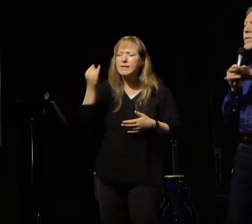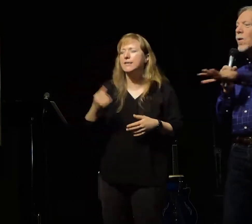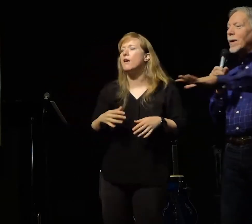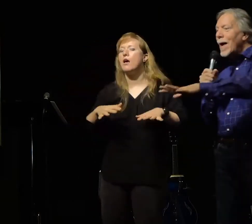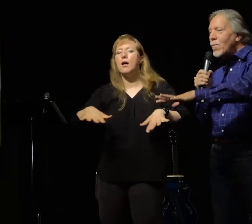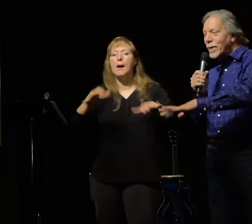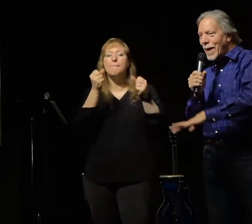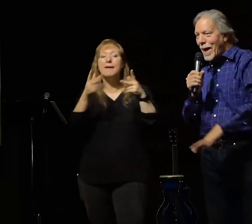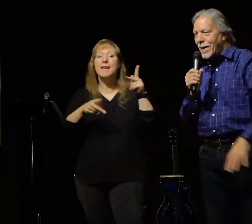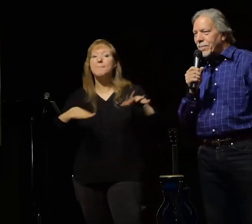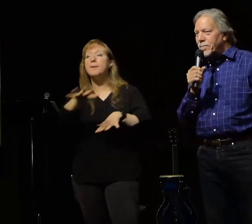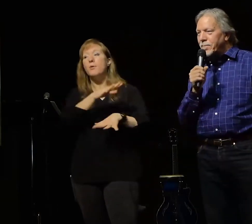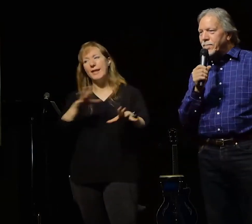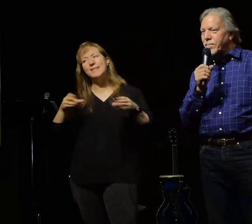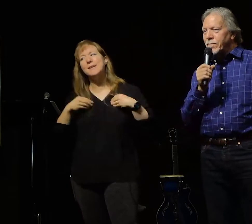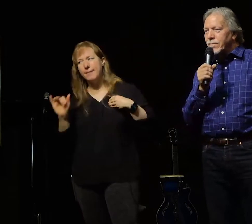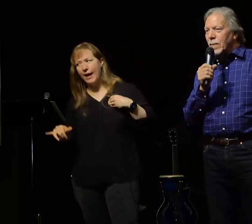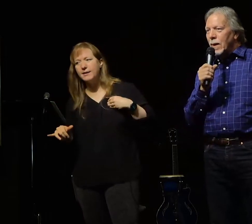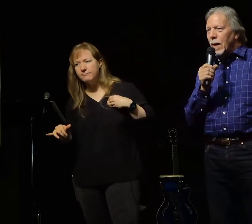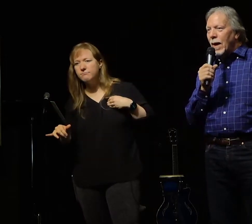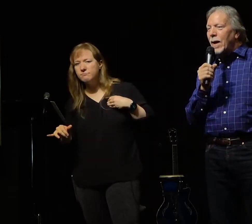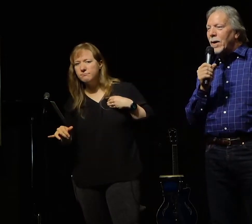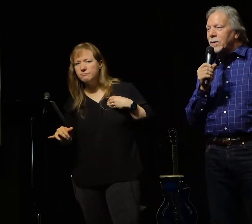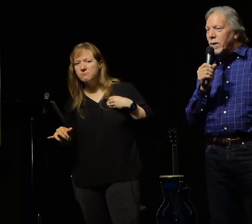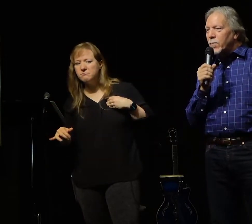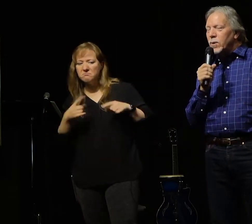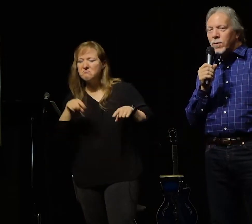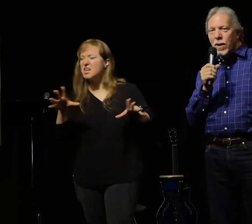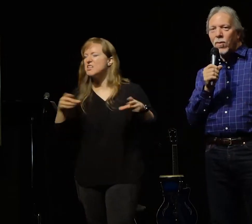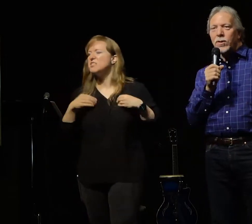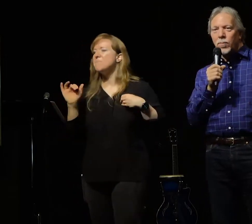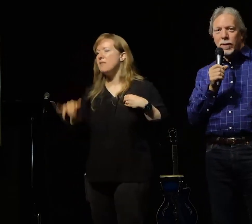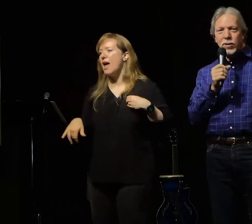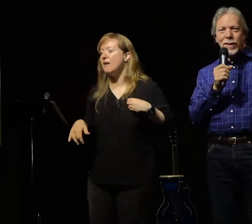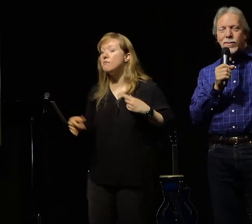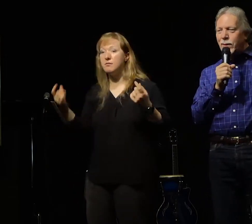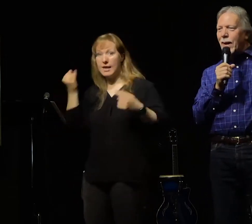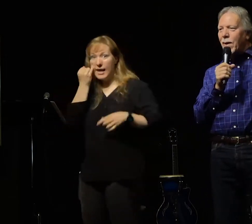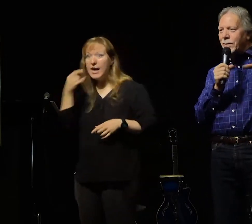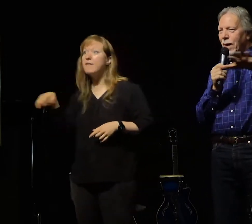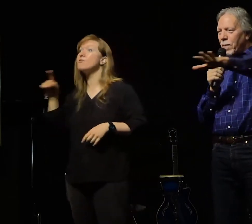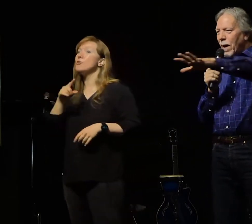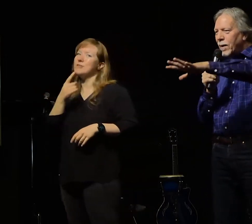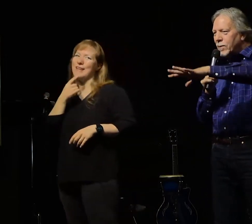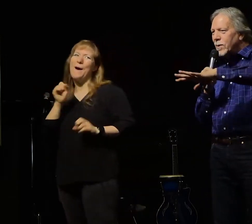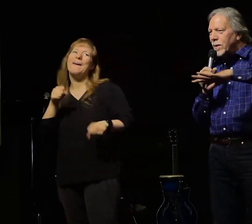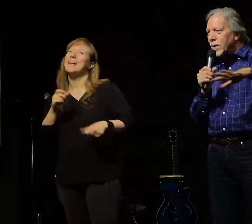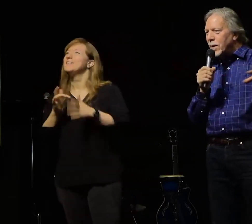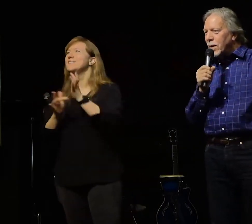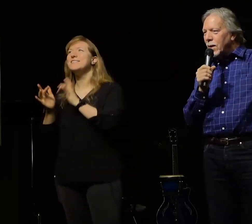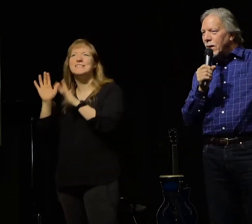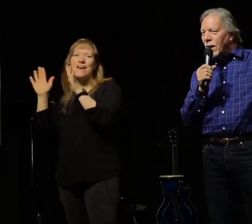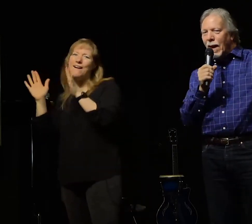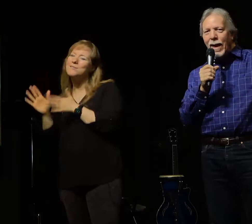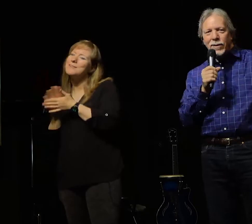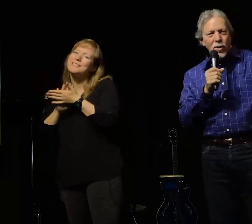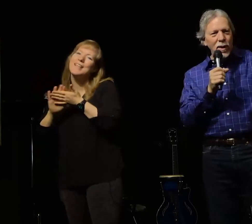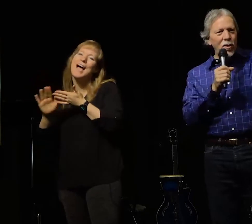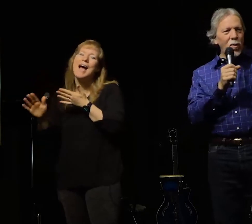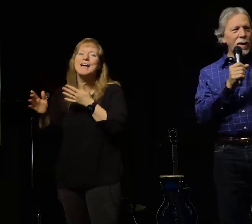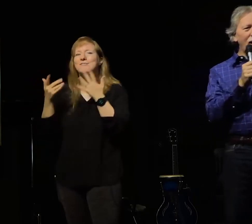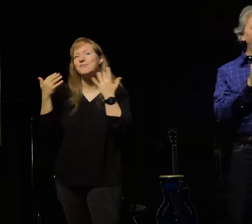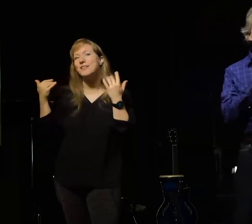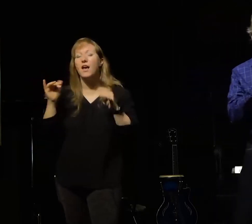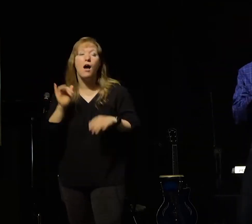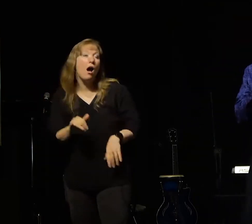world is okay with that. And they'll accept you as long as you put Jesus in that same box. Hey, it's